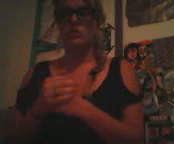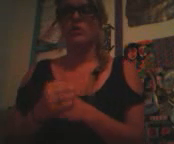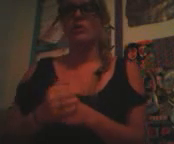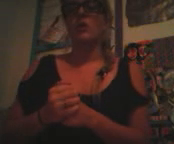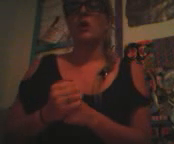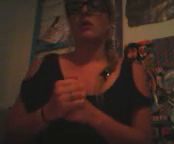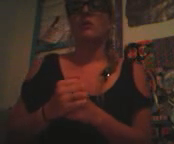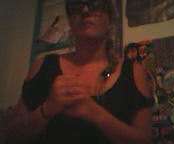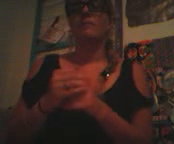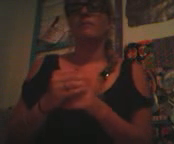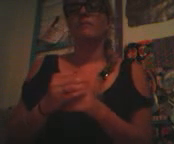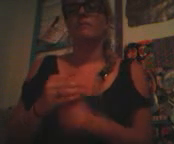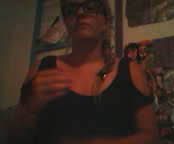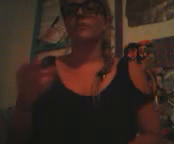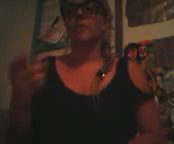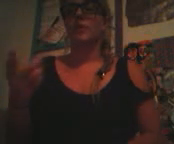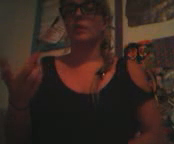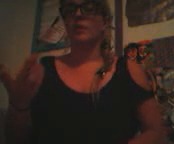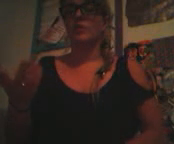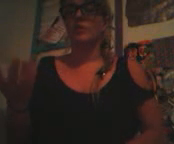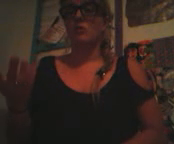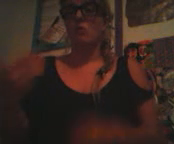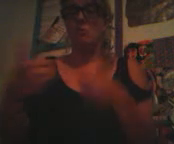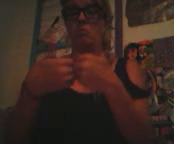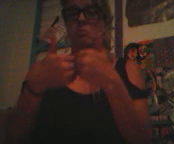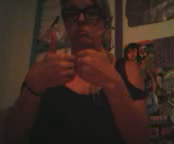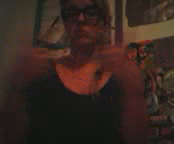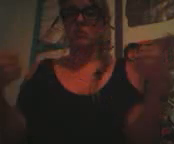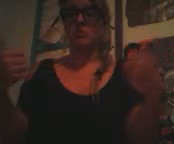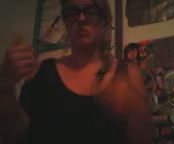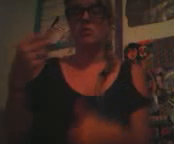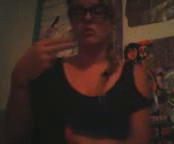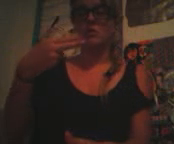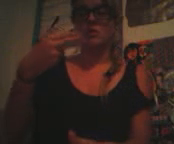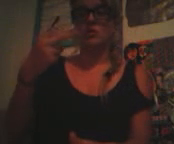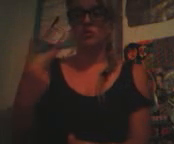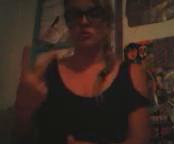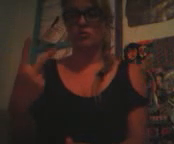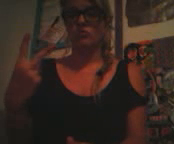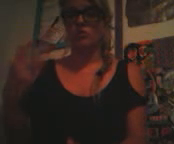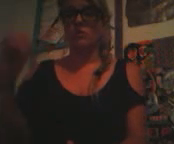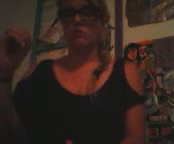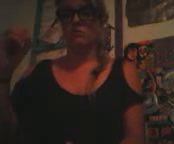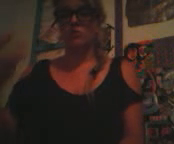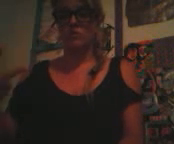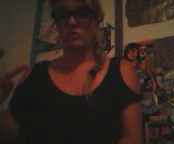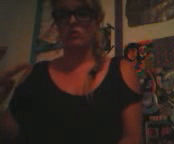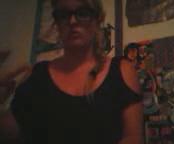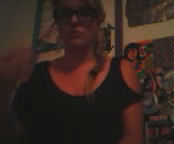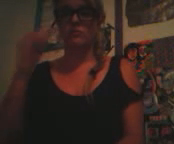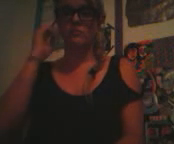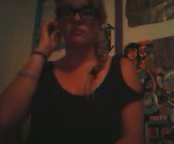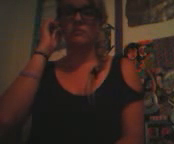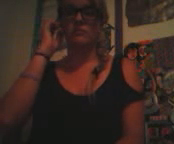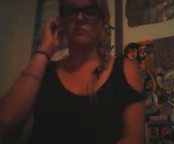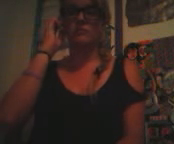made of, H2 and O2. So we look at this, I don't see more than one thing in the reactant. I don't see like something